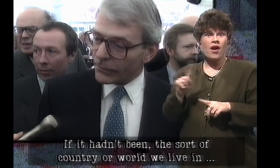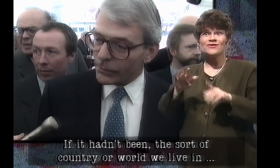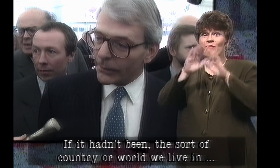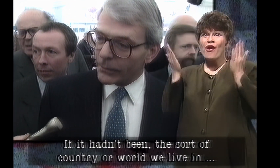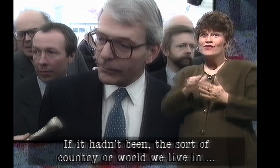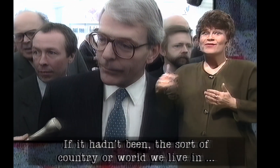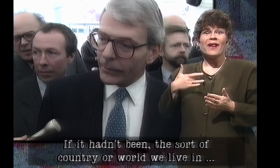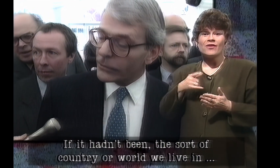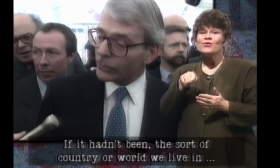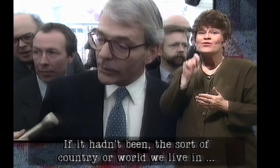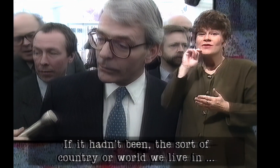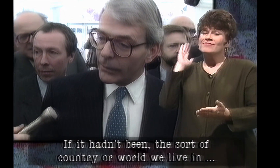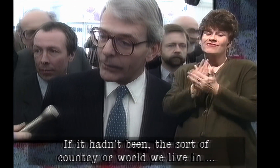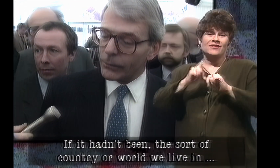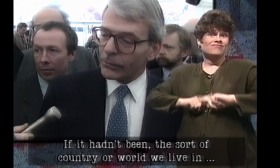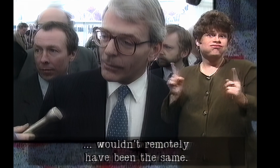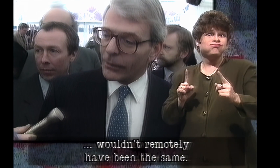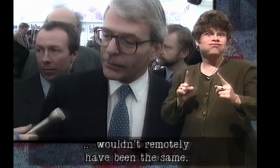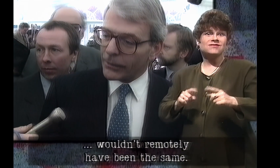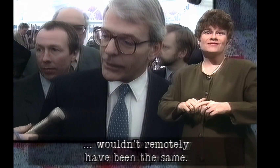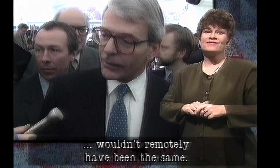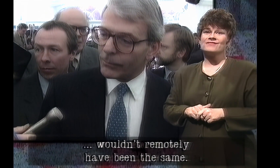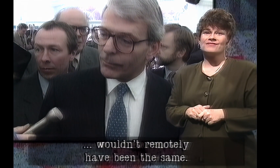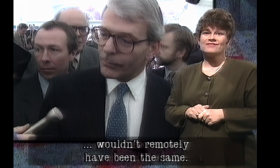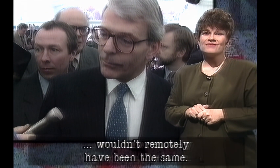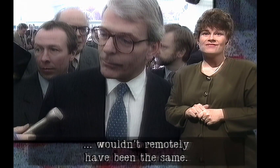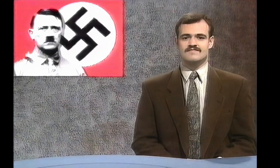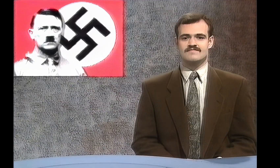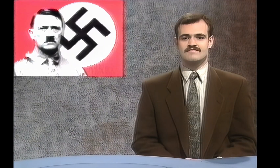of country we live in, the sort of world we live in, wouldn't remotely have been the same.